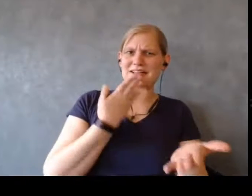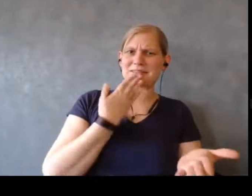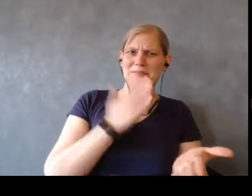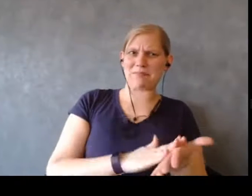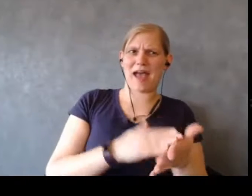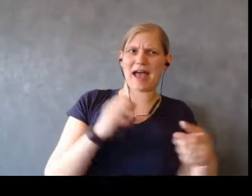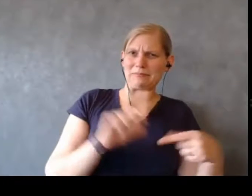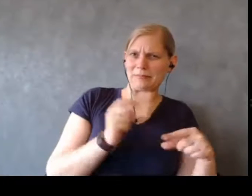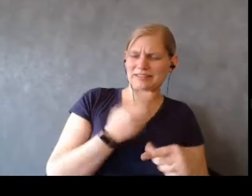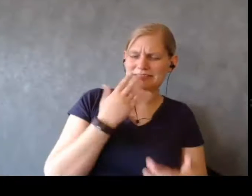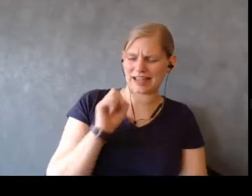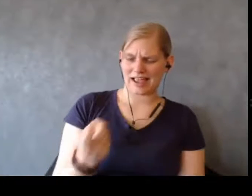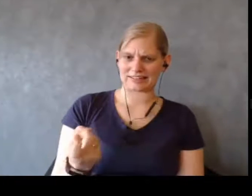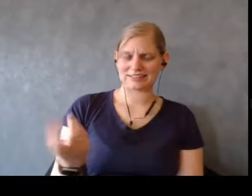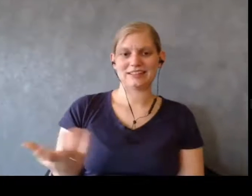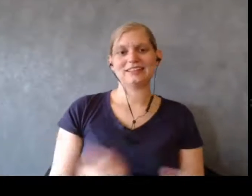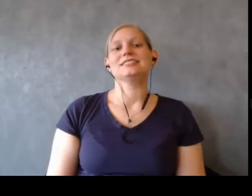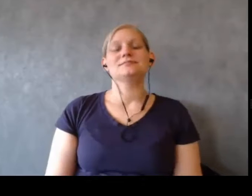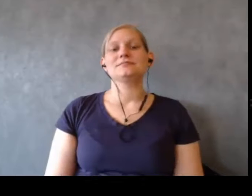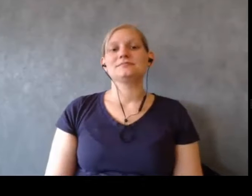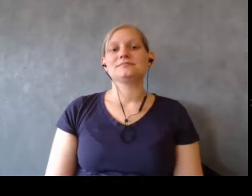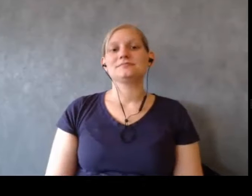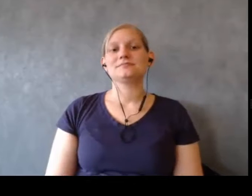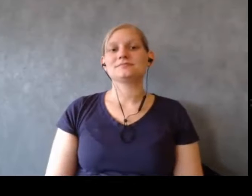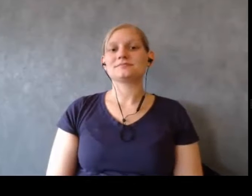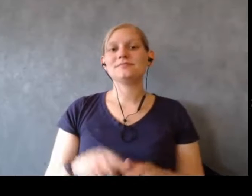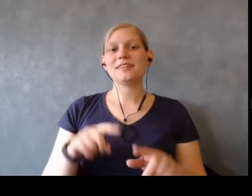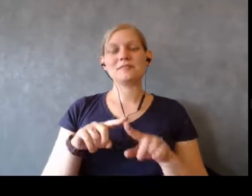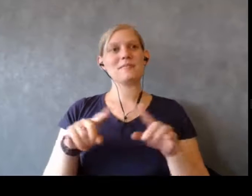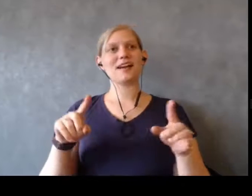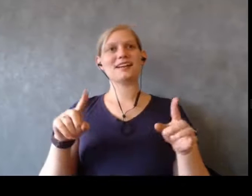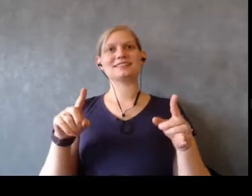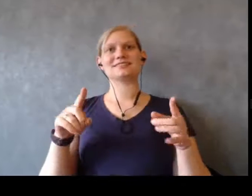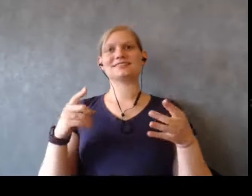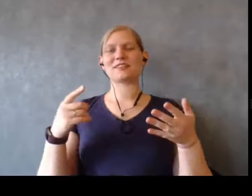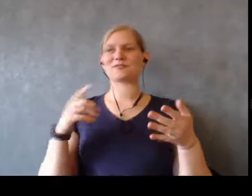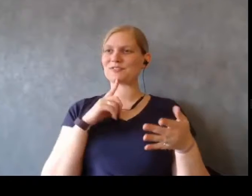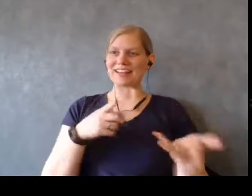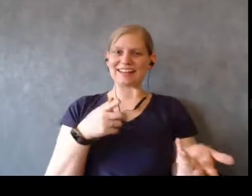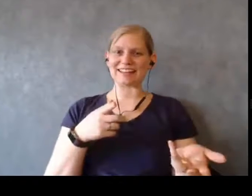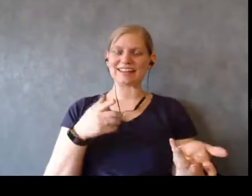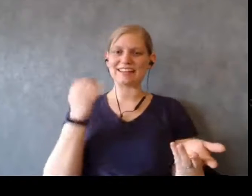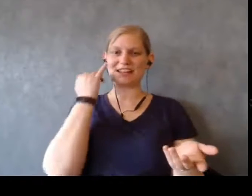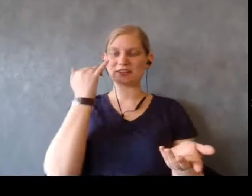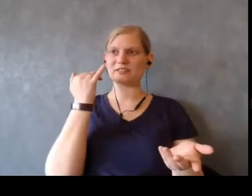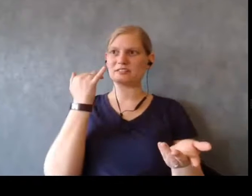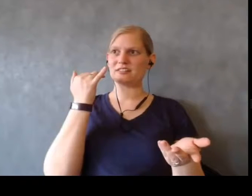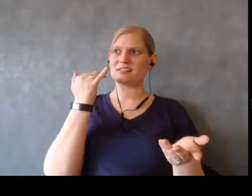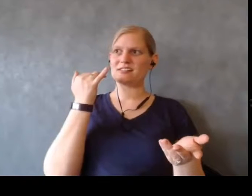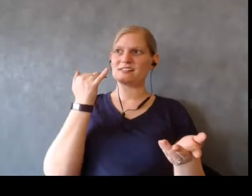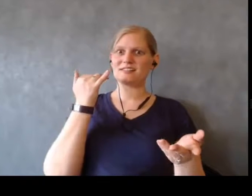I also think that the way that we're expecting it to change is broken. If we sit around waiting for politicians and